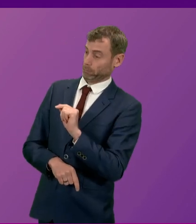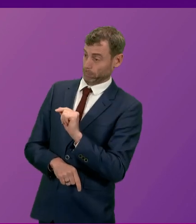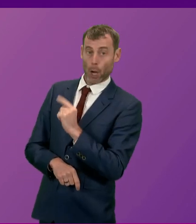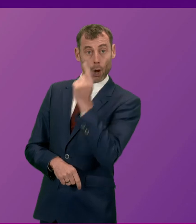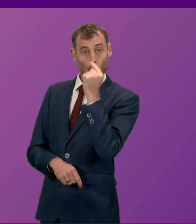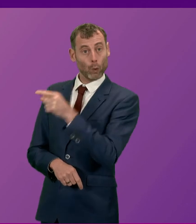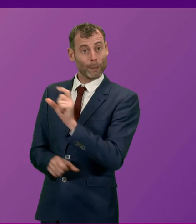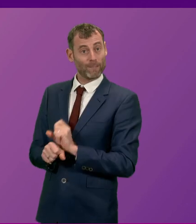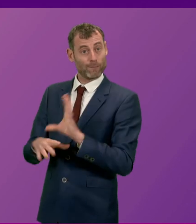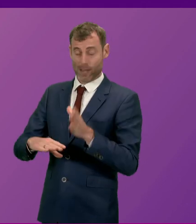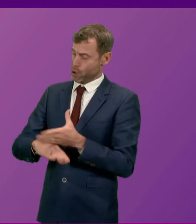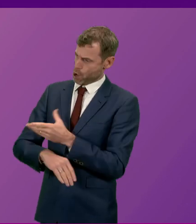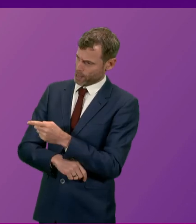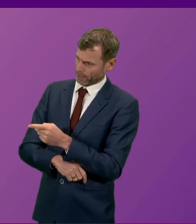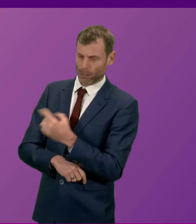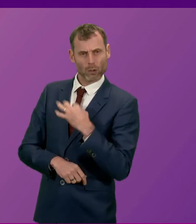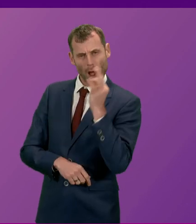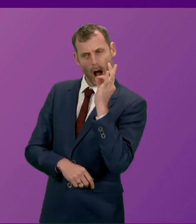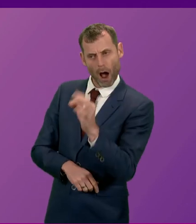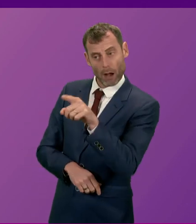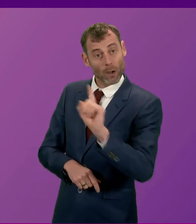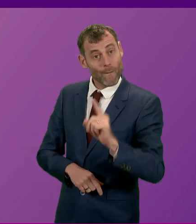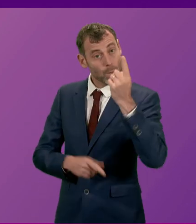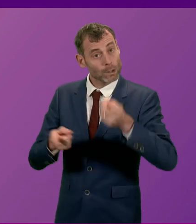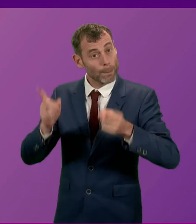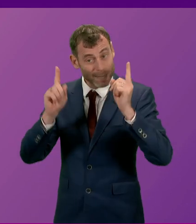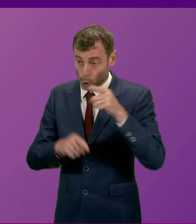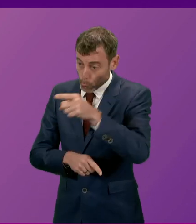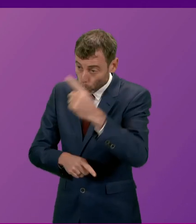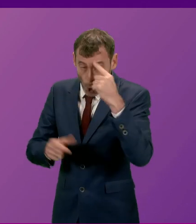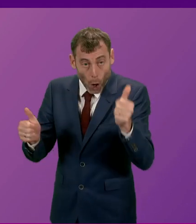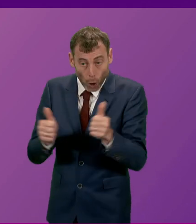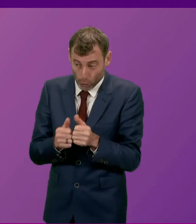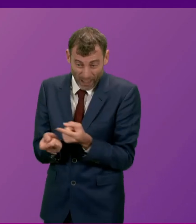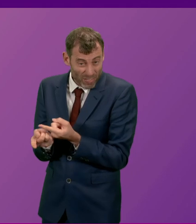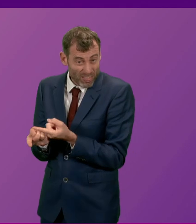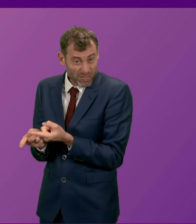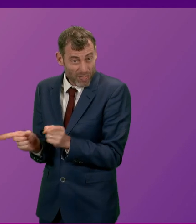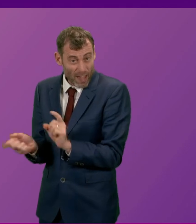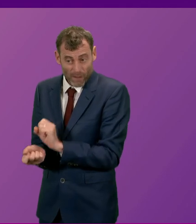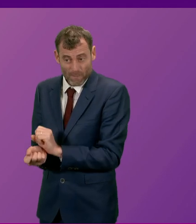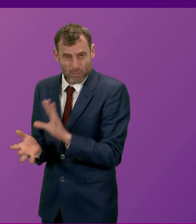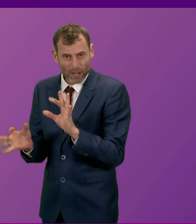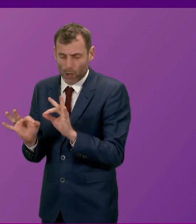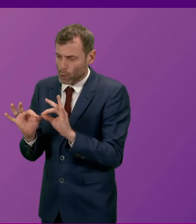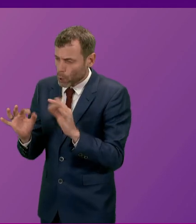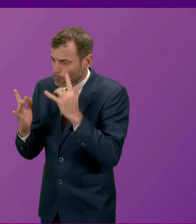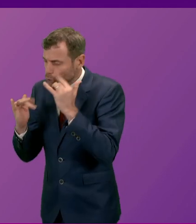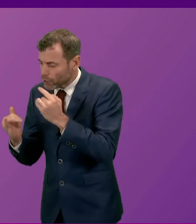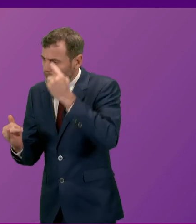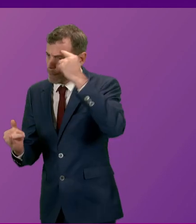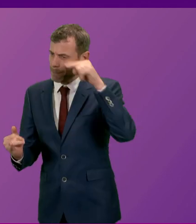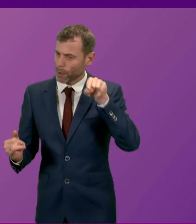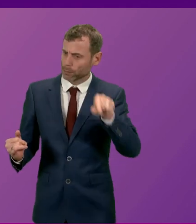First Minister personally believe they should be let out without any consideration of victims or